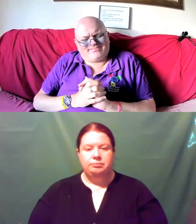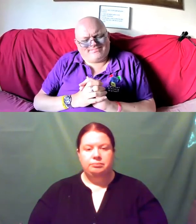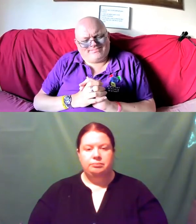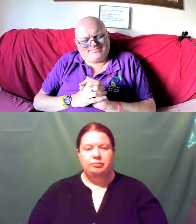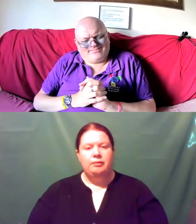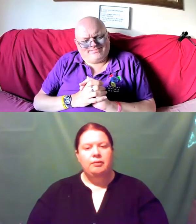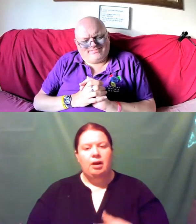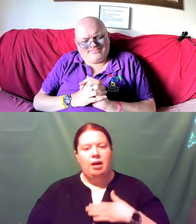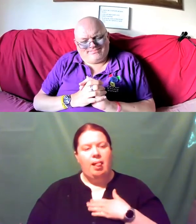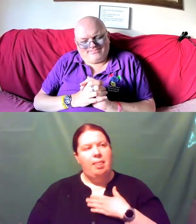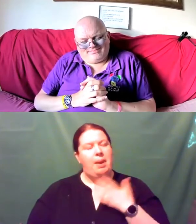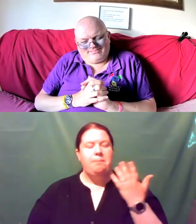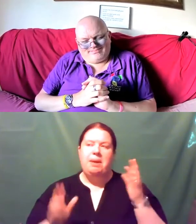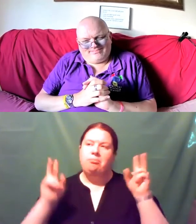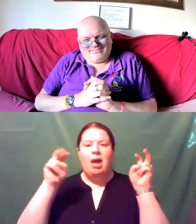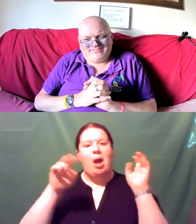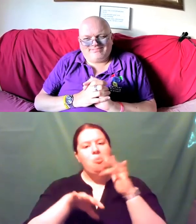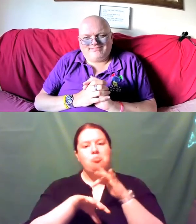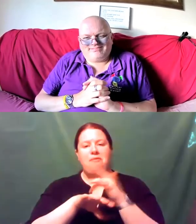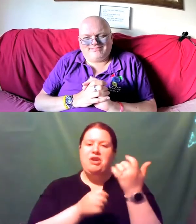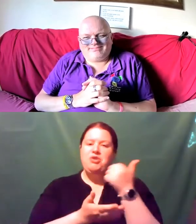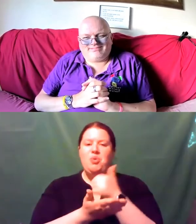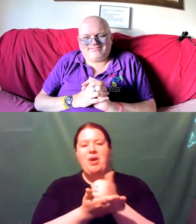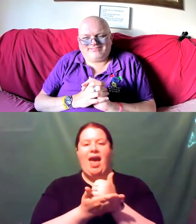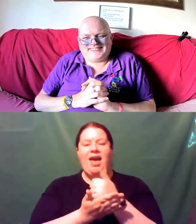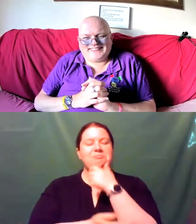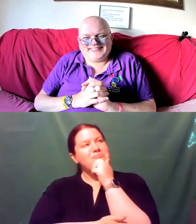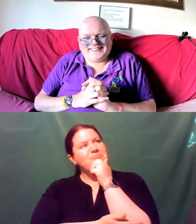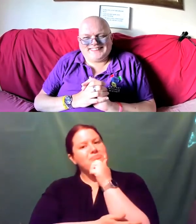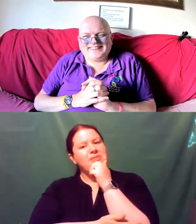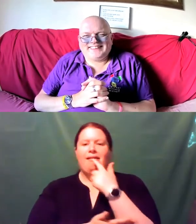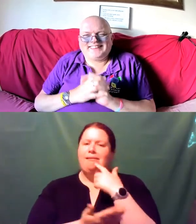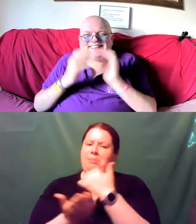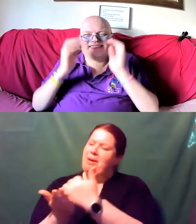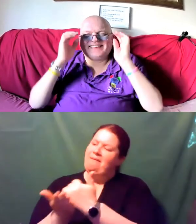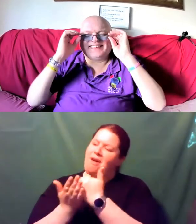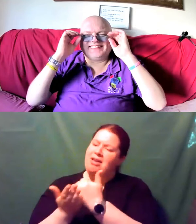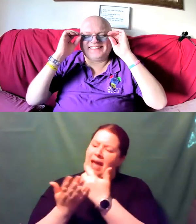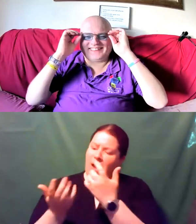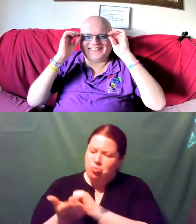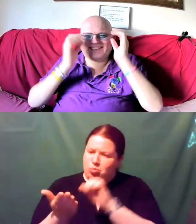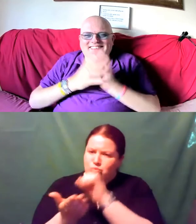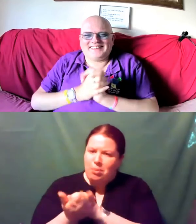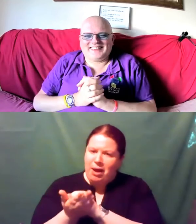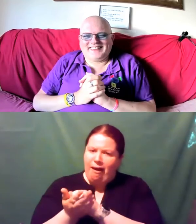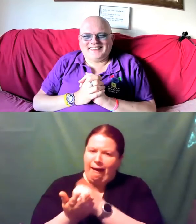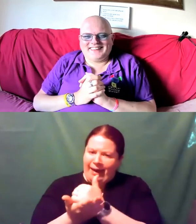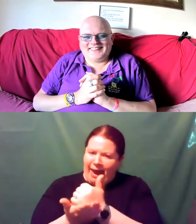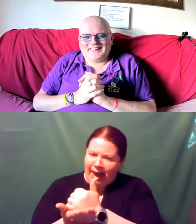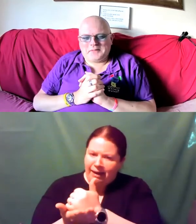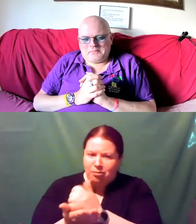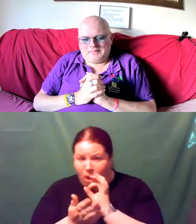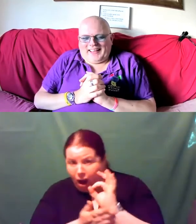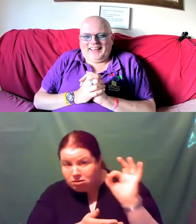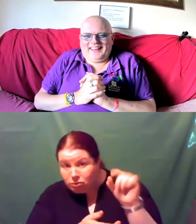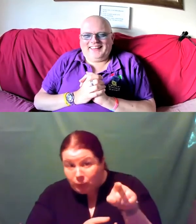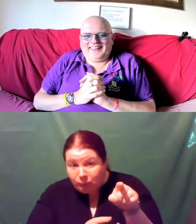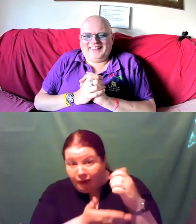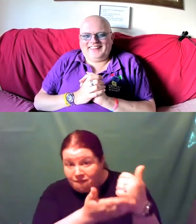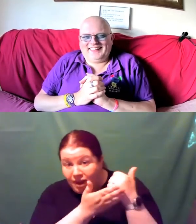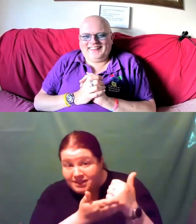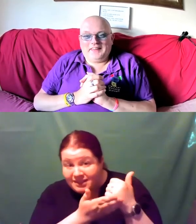concept of you being a professional gay. I wonder if people need advice on how to be a proper gay, then can we kind of come to you for